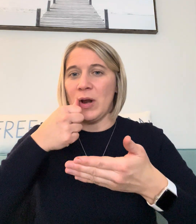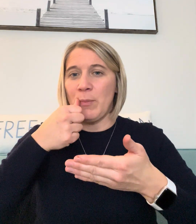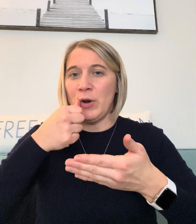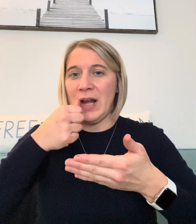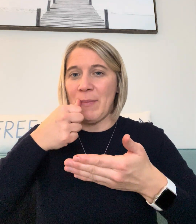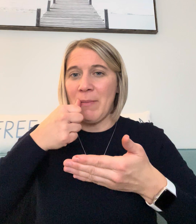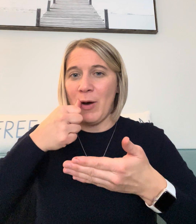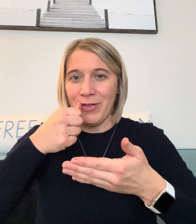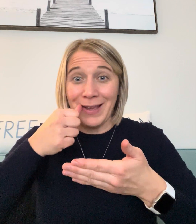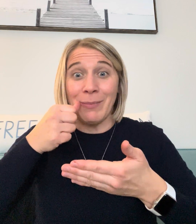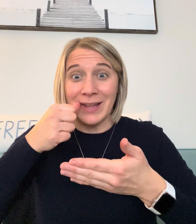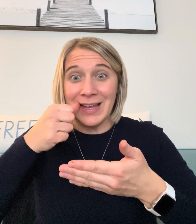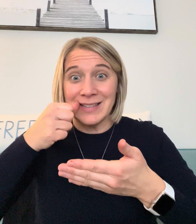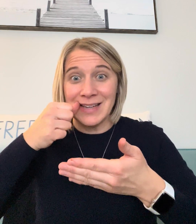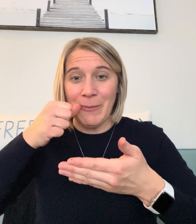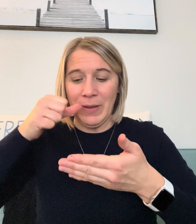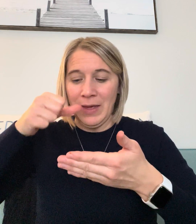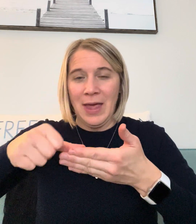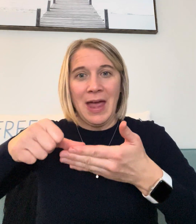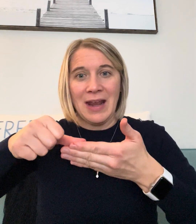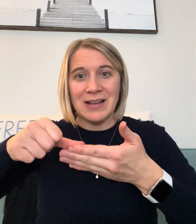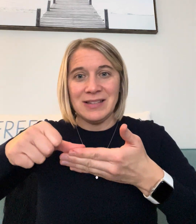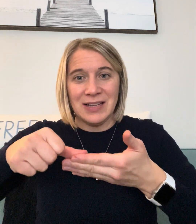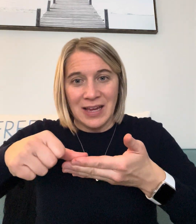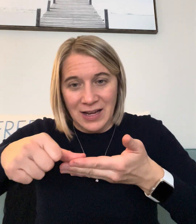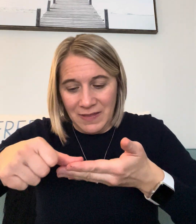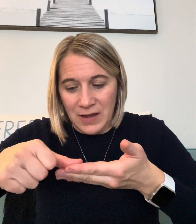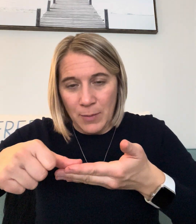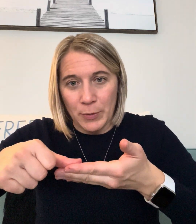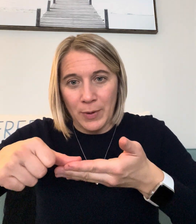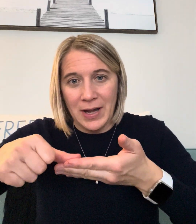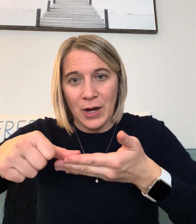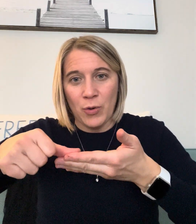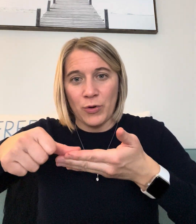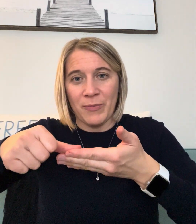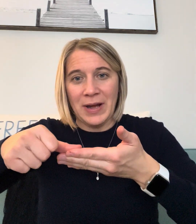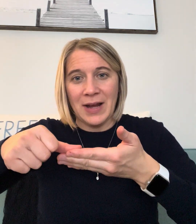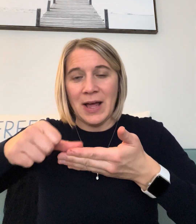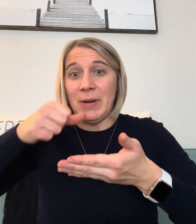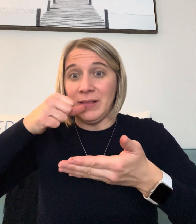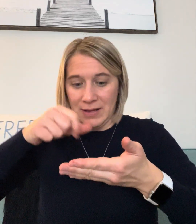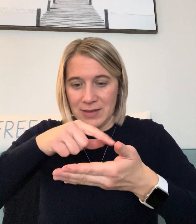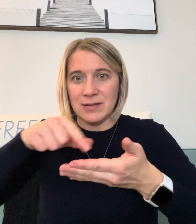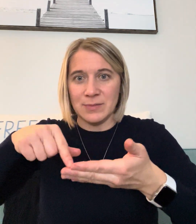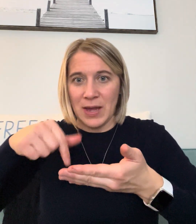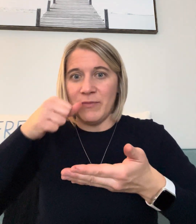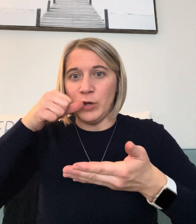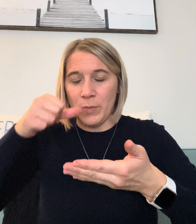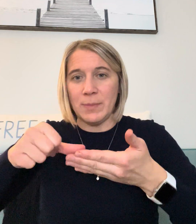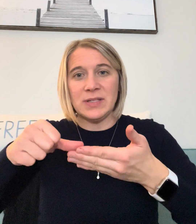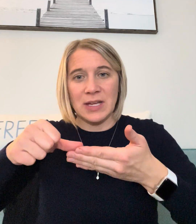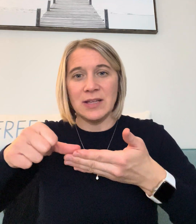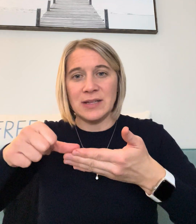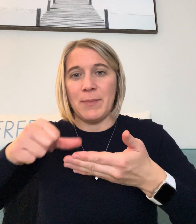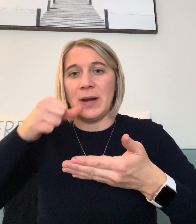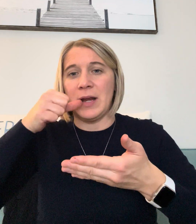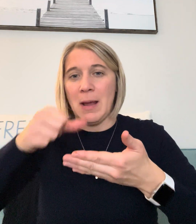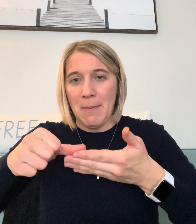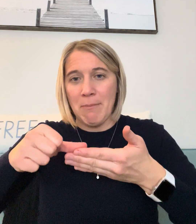put it at my mouth like I'm licking a stamp, and I stick it in the upper right-hand corner of my non-dominant, like this is my envelope and I'm sticking a stamp on it.